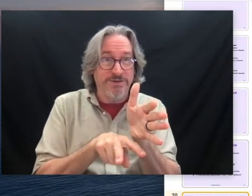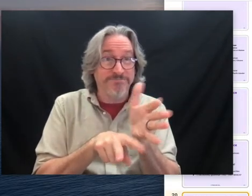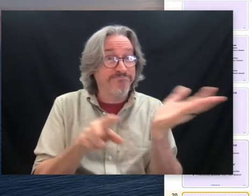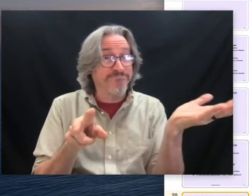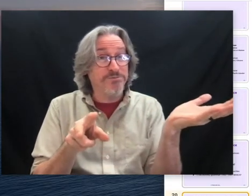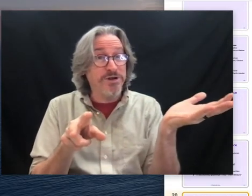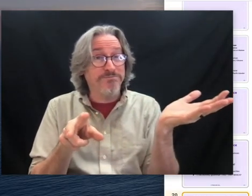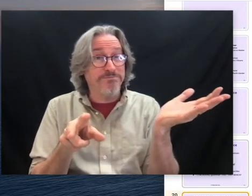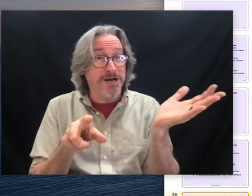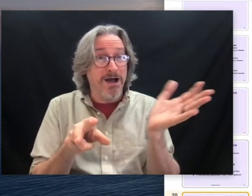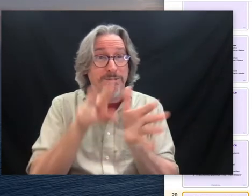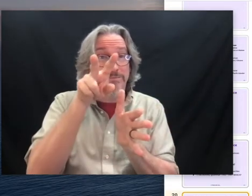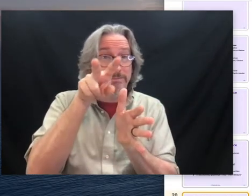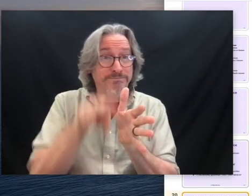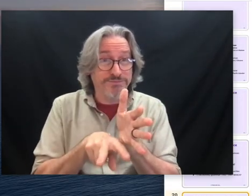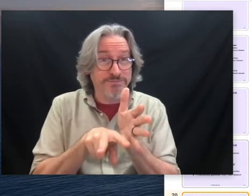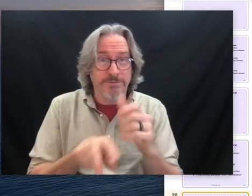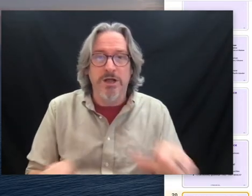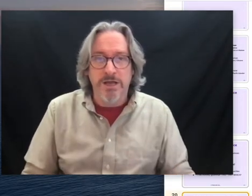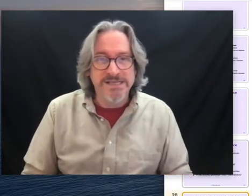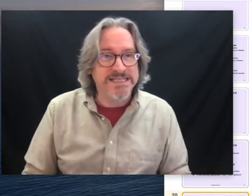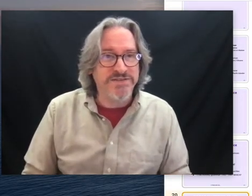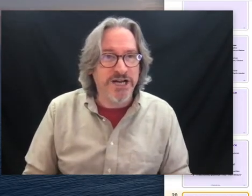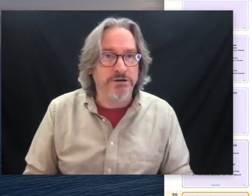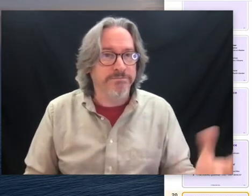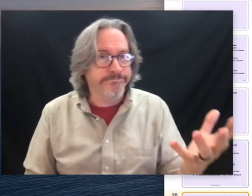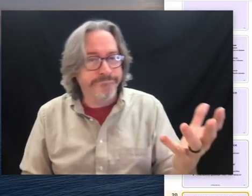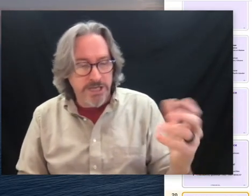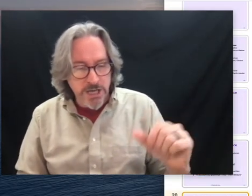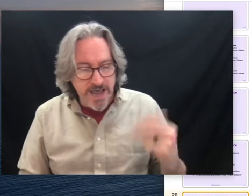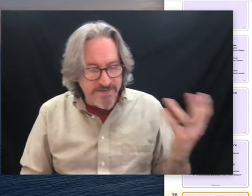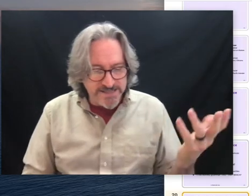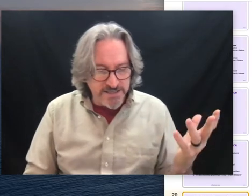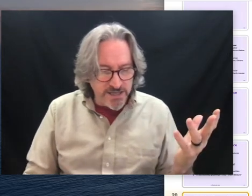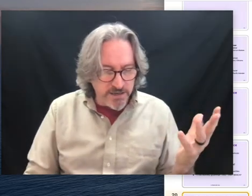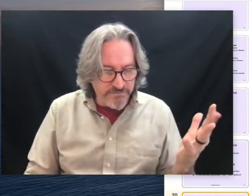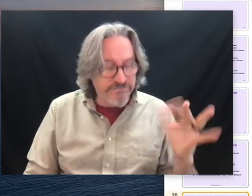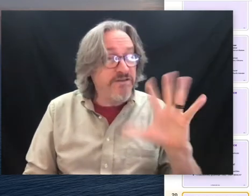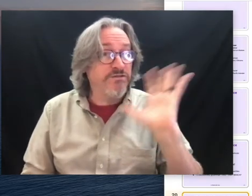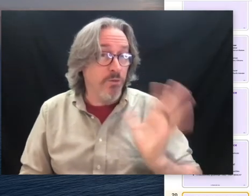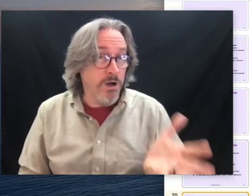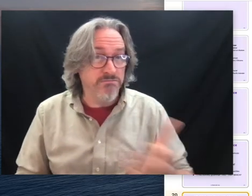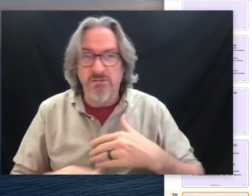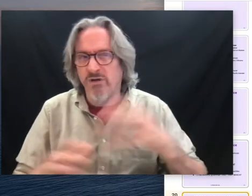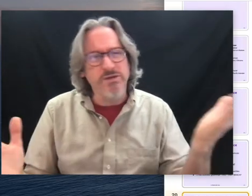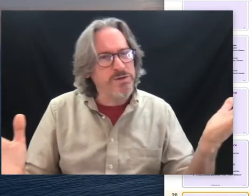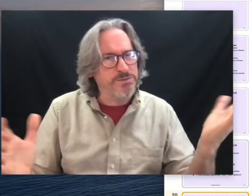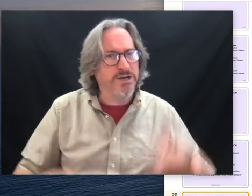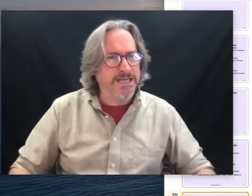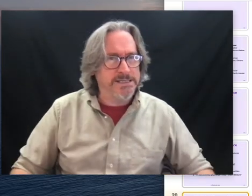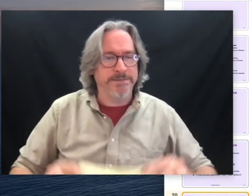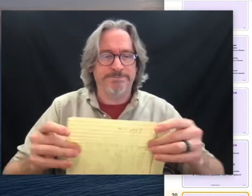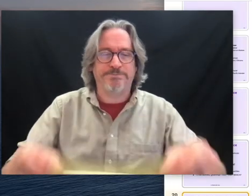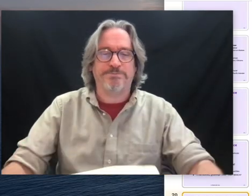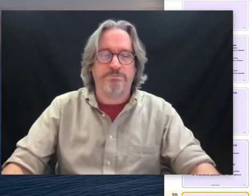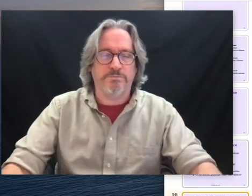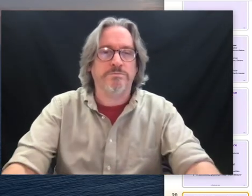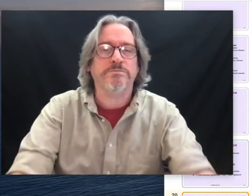into it. Pretty macabre, but 6 feet under. And that's in the 5th one. All the other ones are pretty easy.